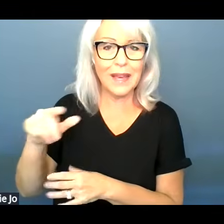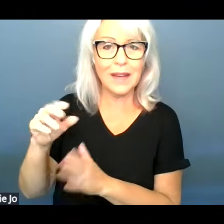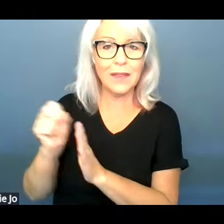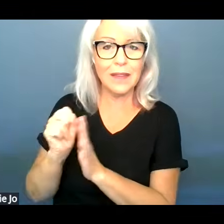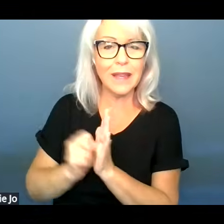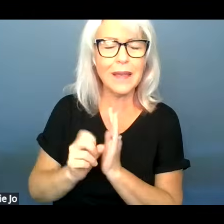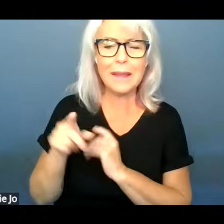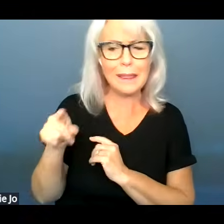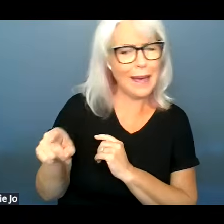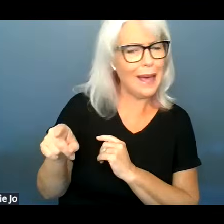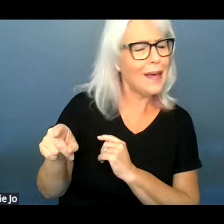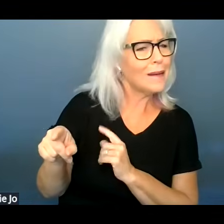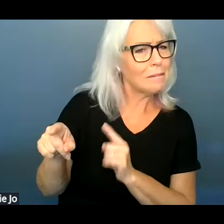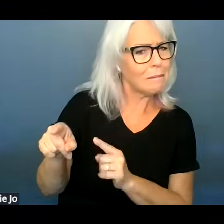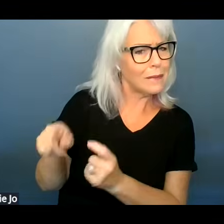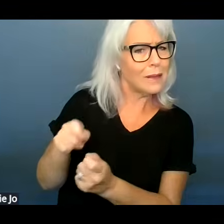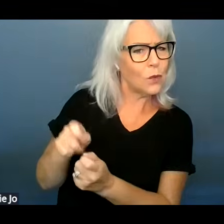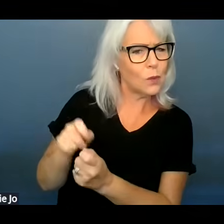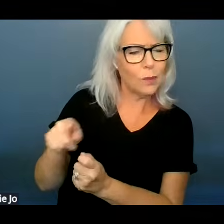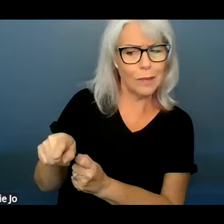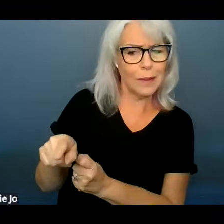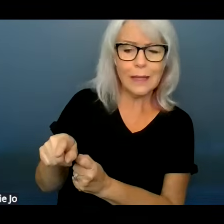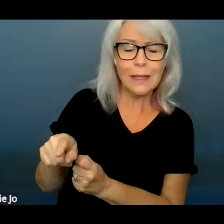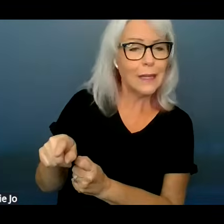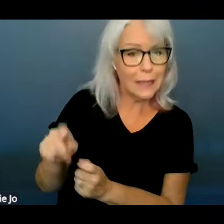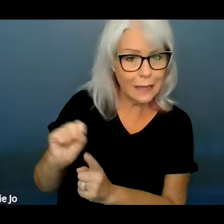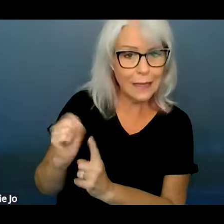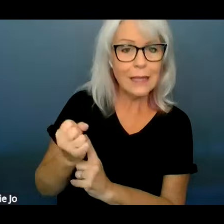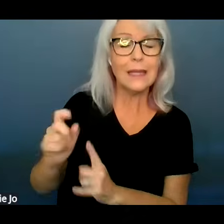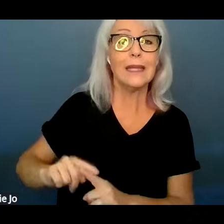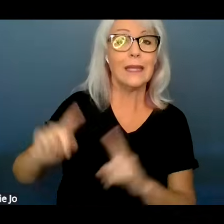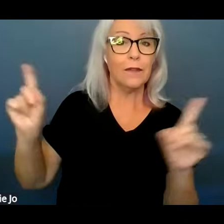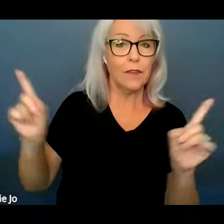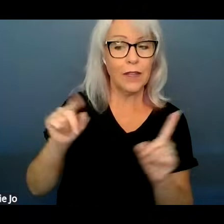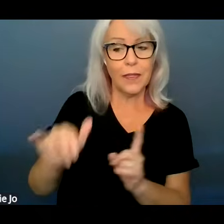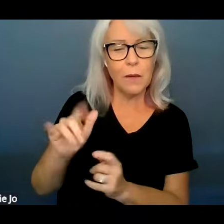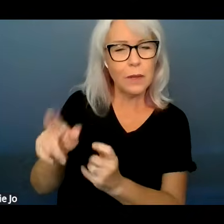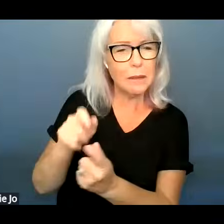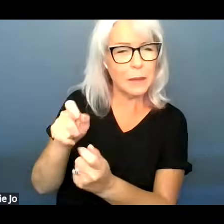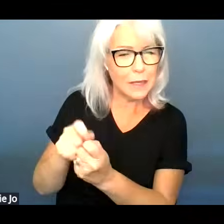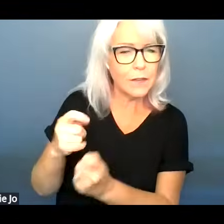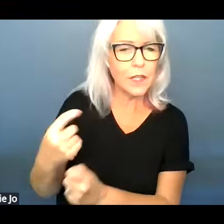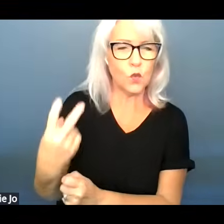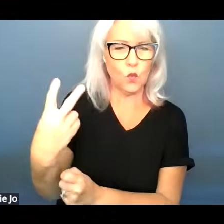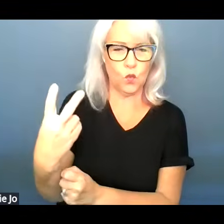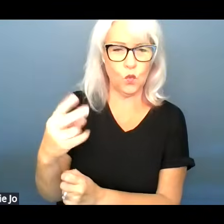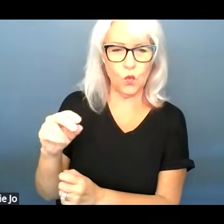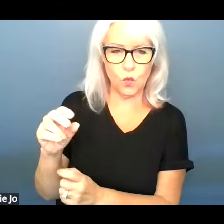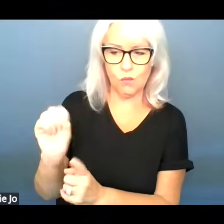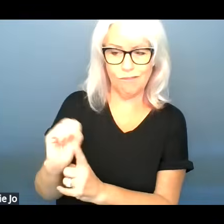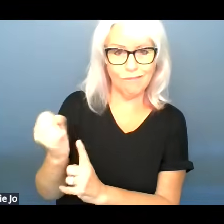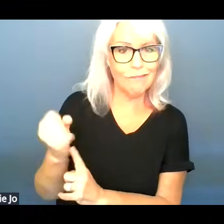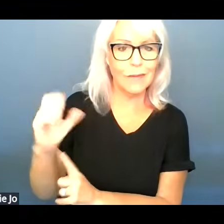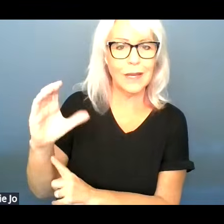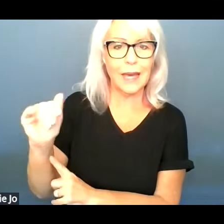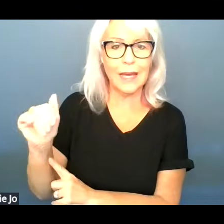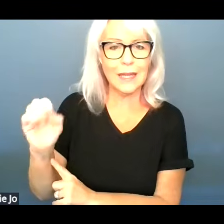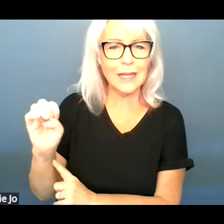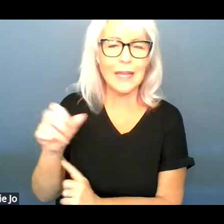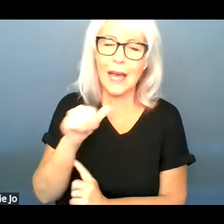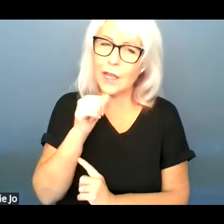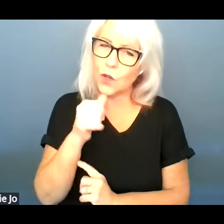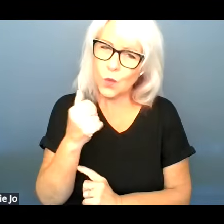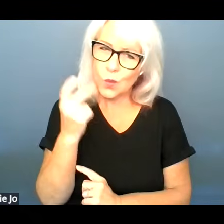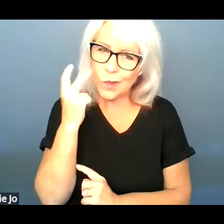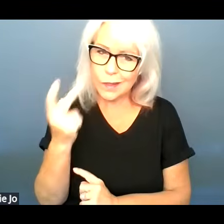at hand today. That was in regard to two specific cases. So I don't see the comparison, and I'll do